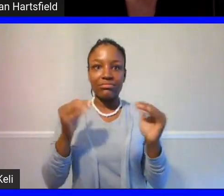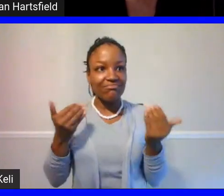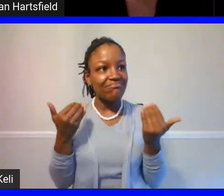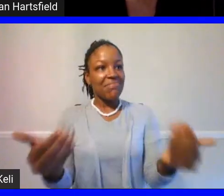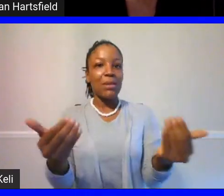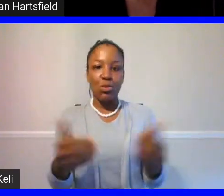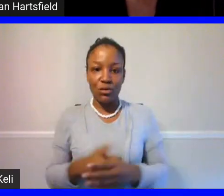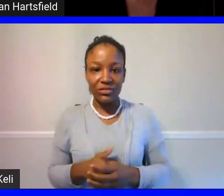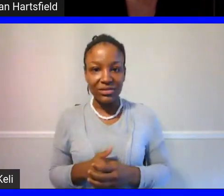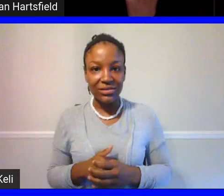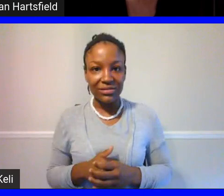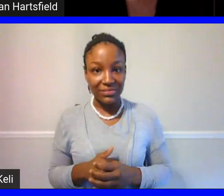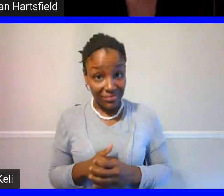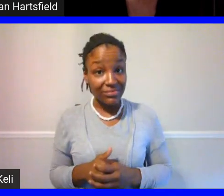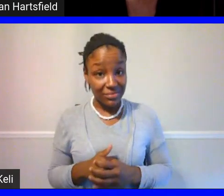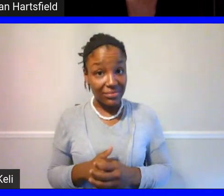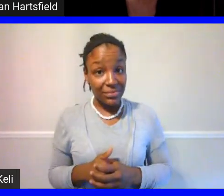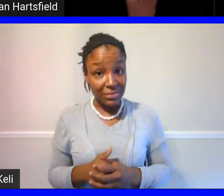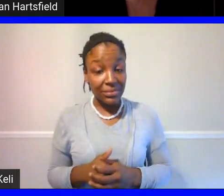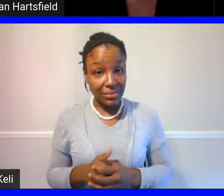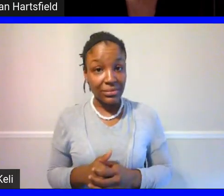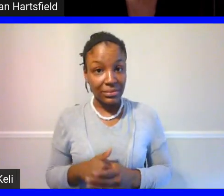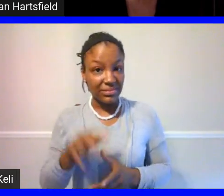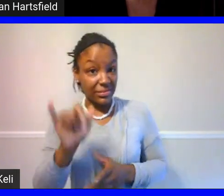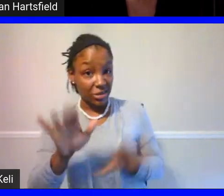Yeah, that's great. I would say